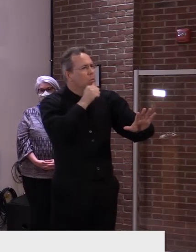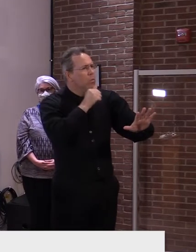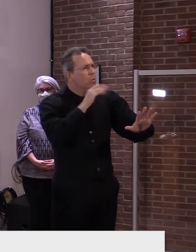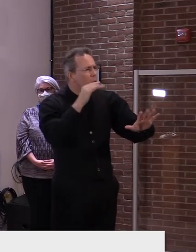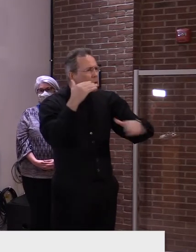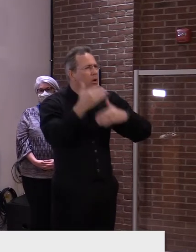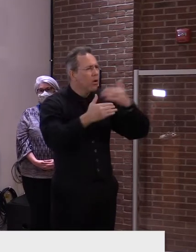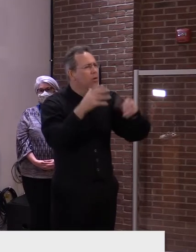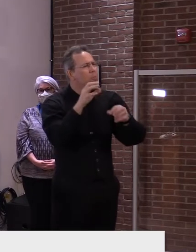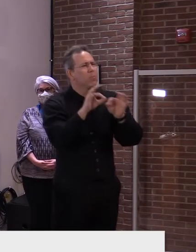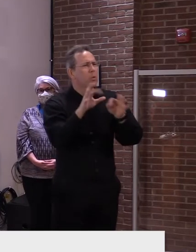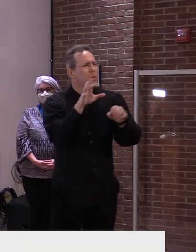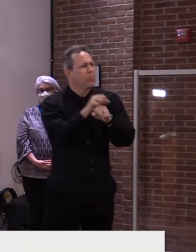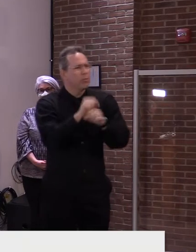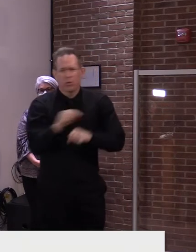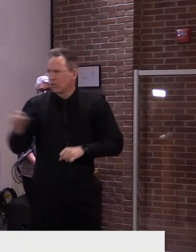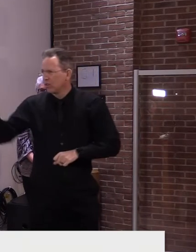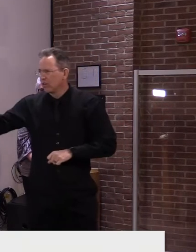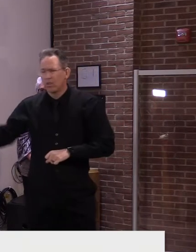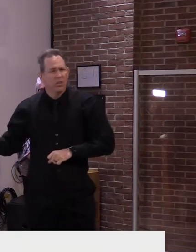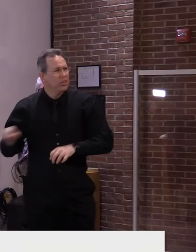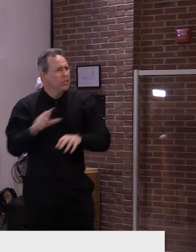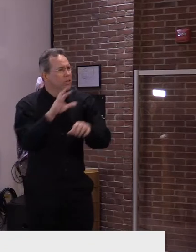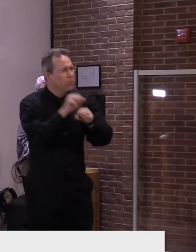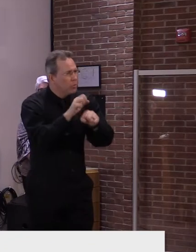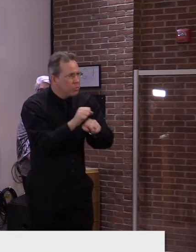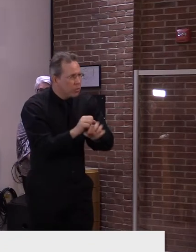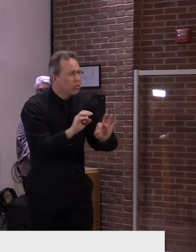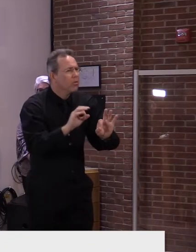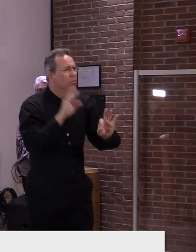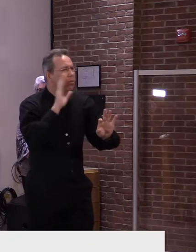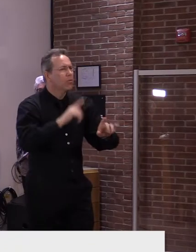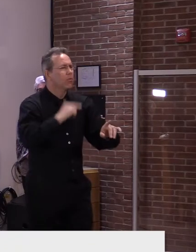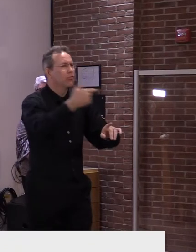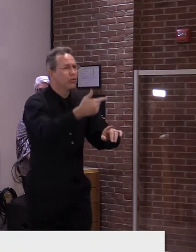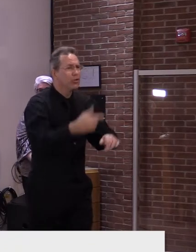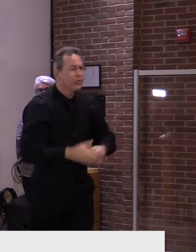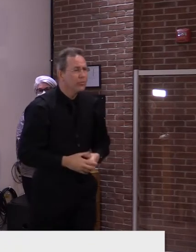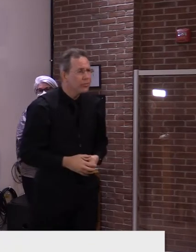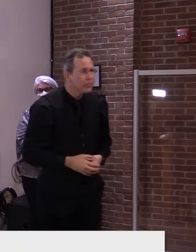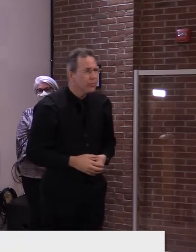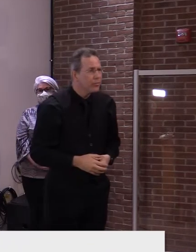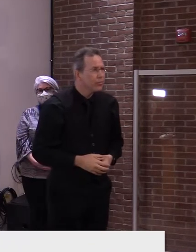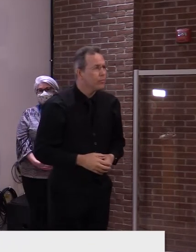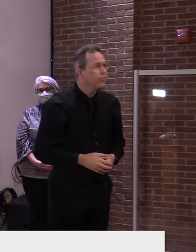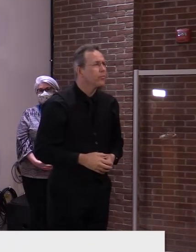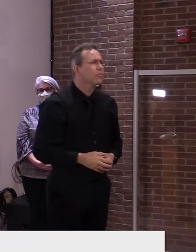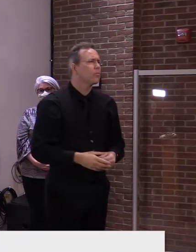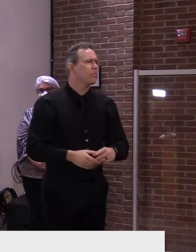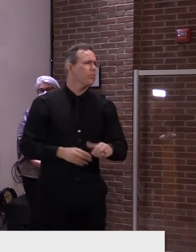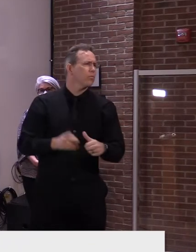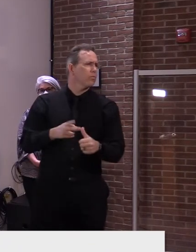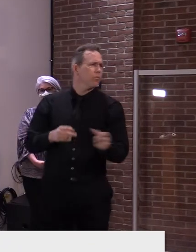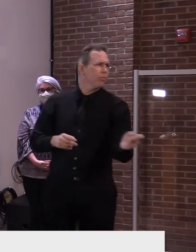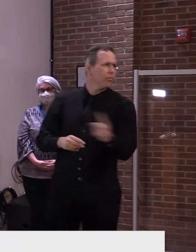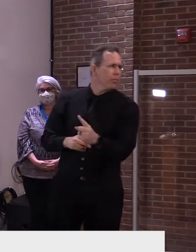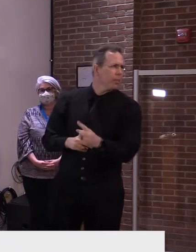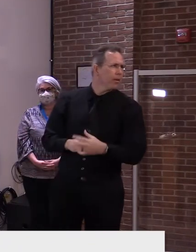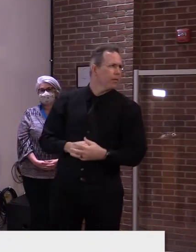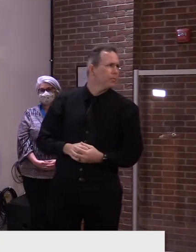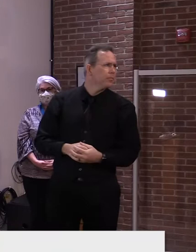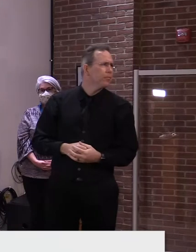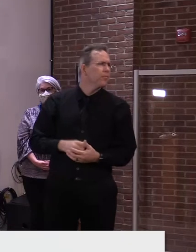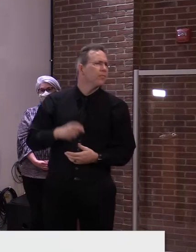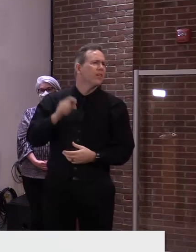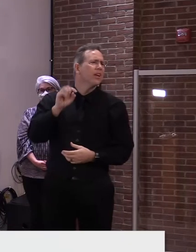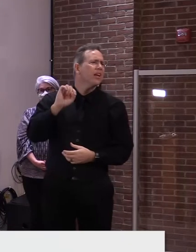appointment. Okay, the pocket in Essex County you mentioned, is that a philosophical objection or is it a practical one